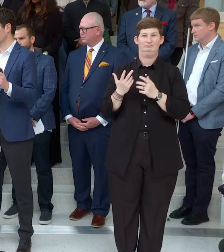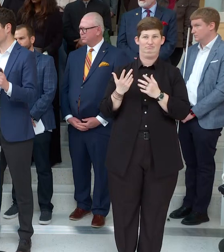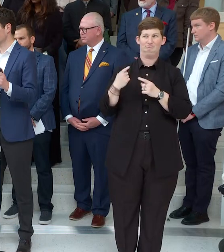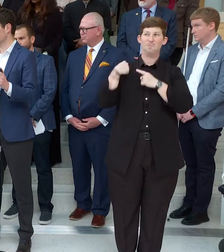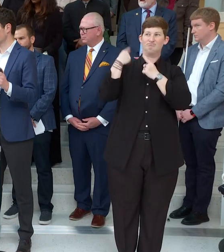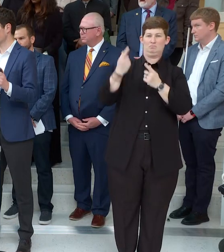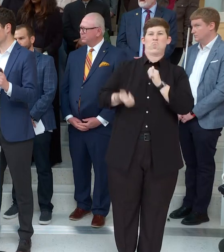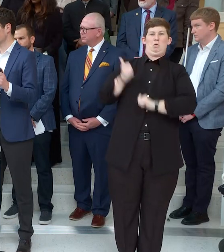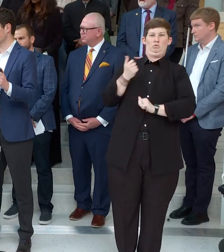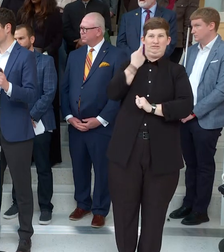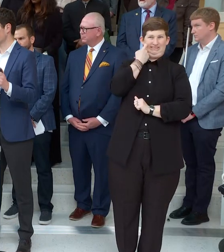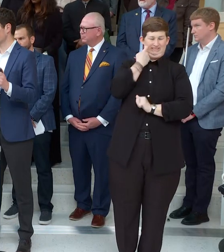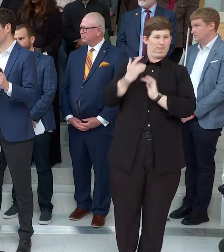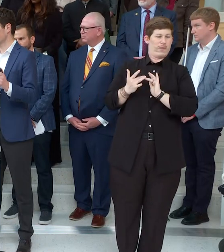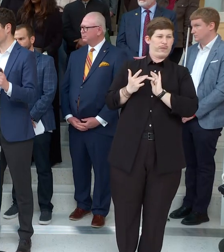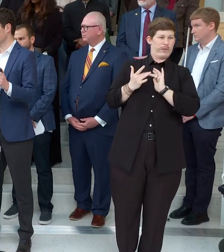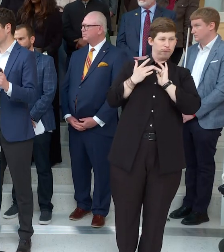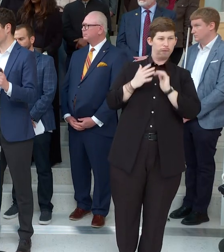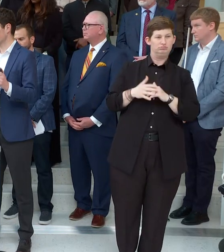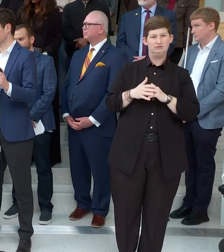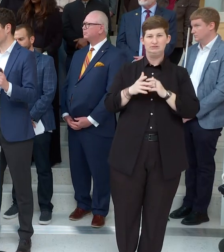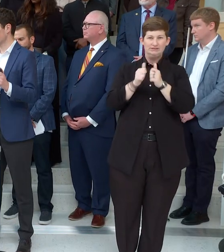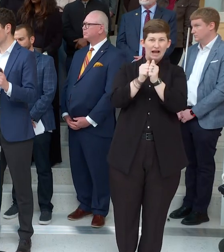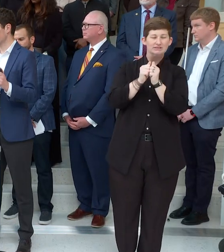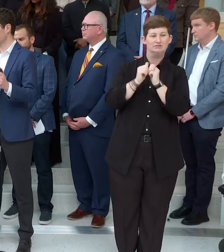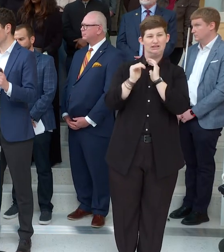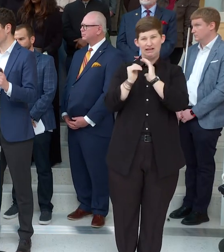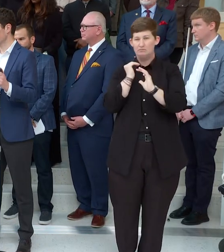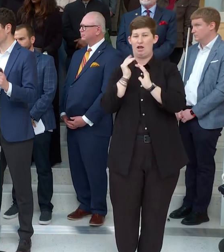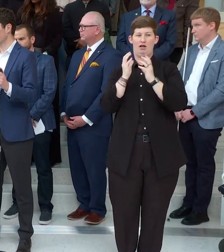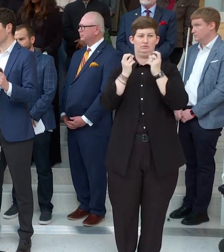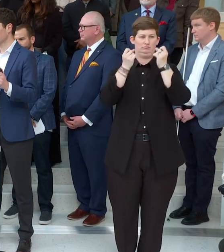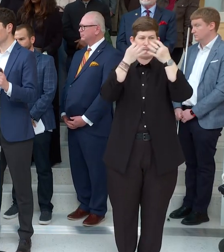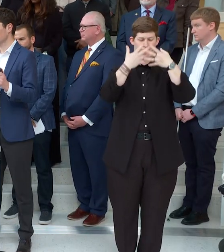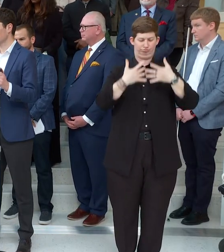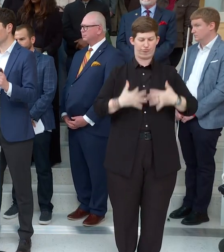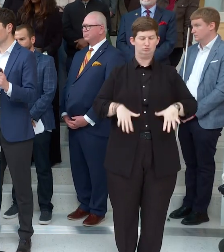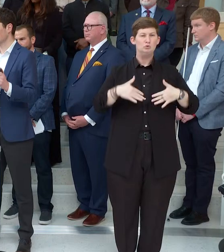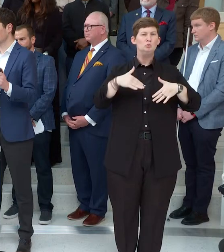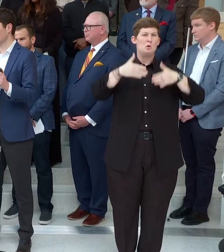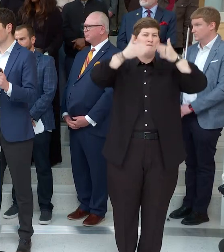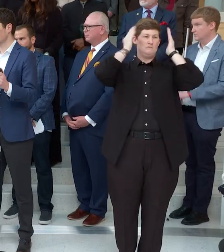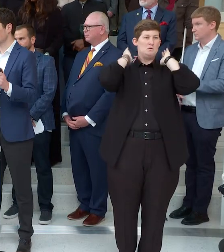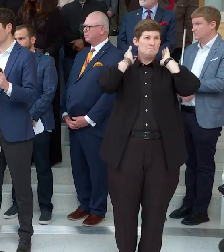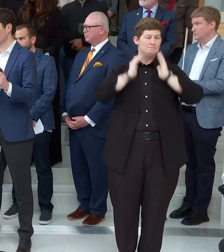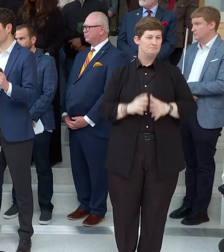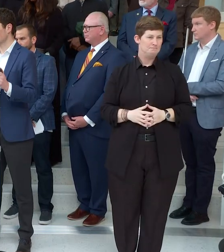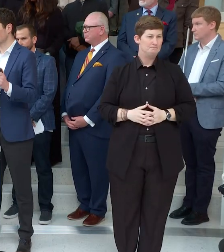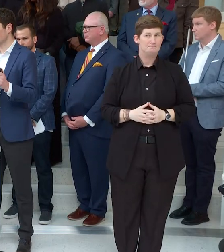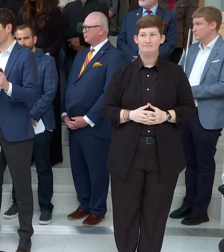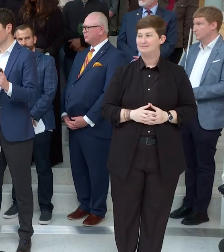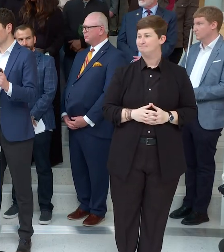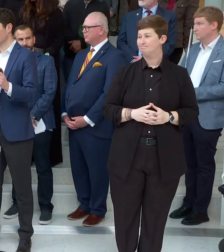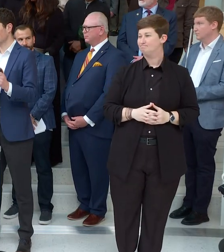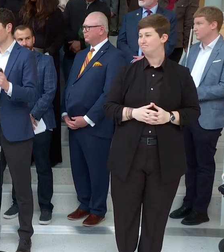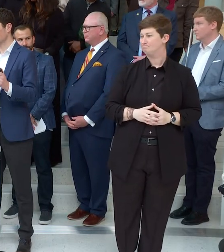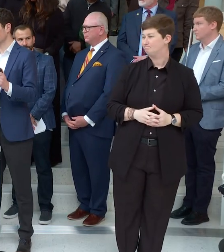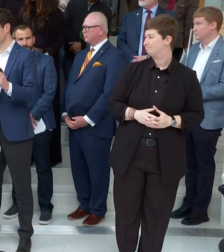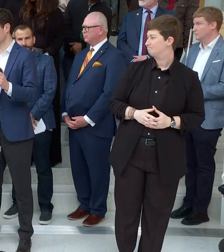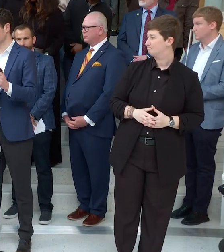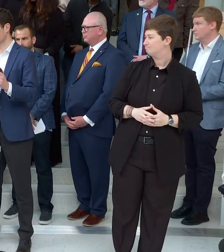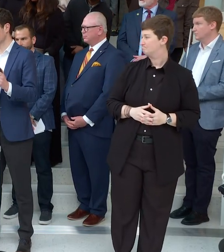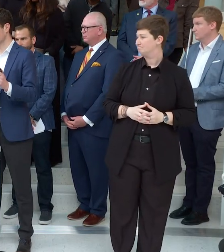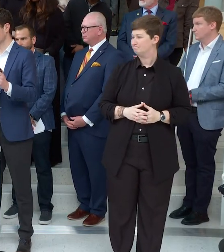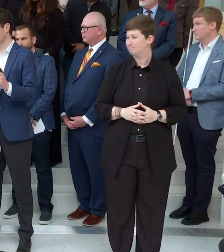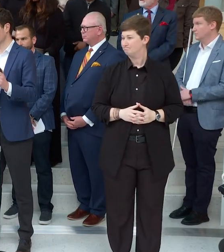Phone calls, text messages, emails, et cetera, et cetera. Last question, and then we can connect you to people